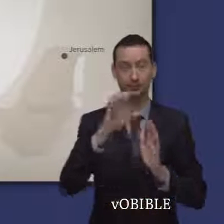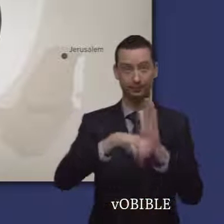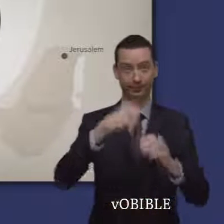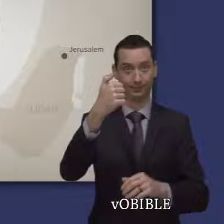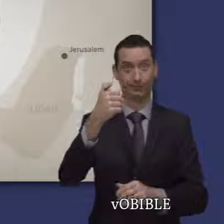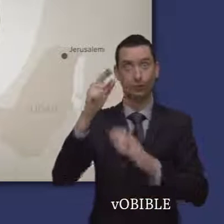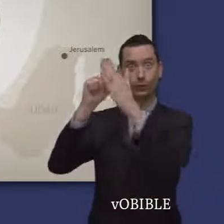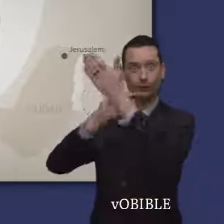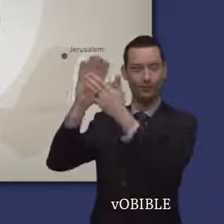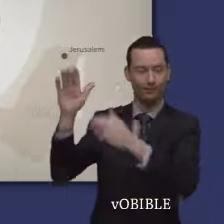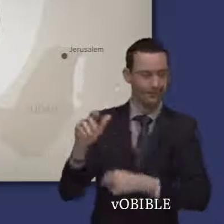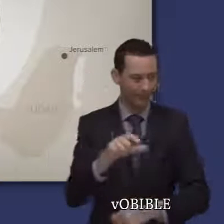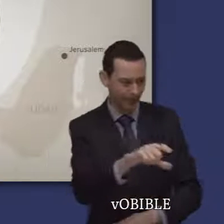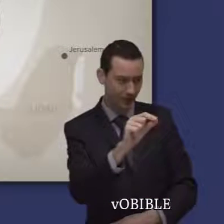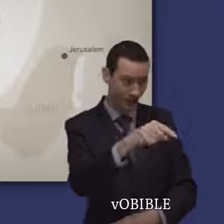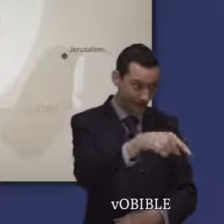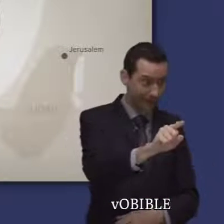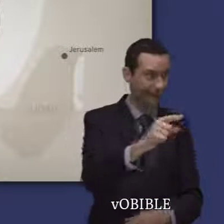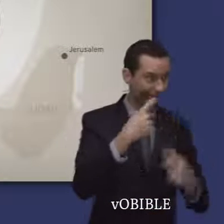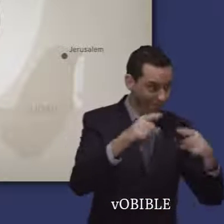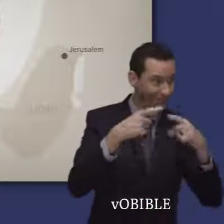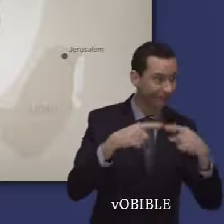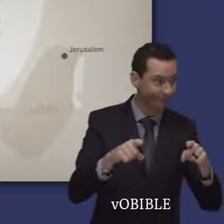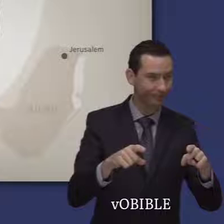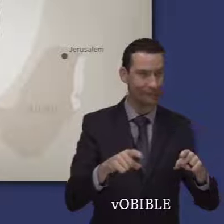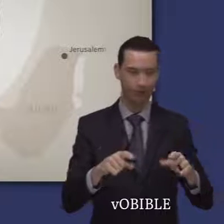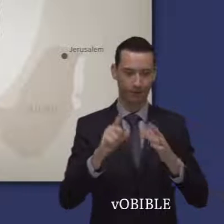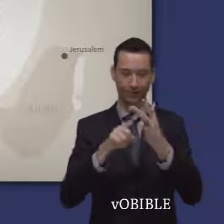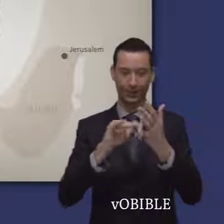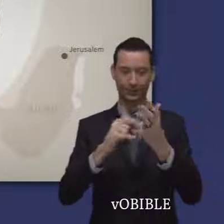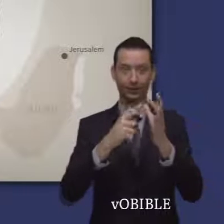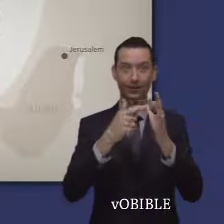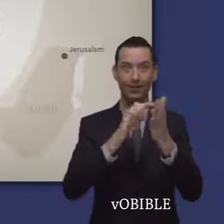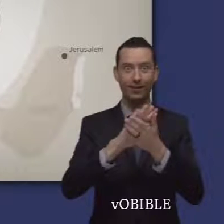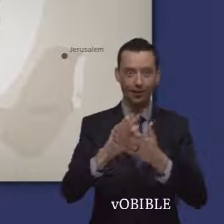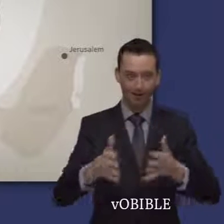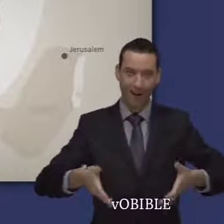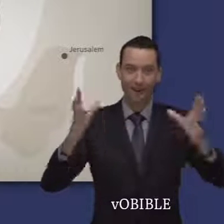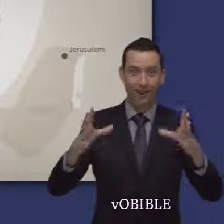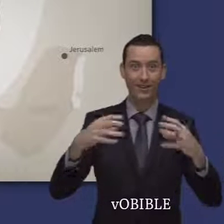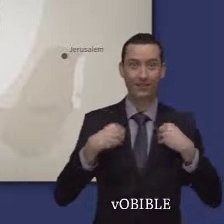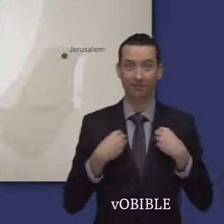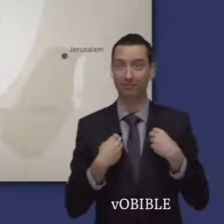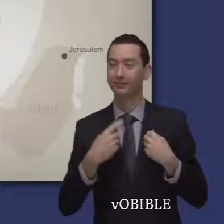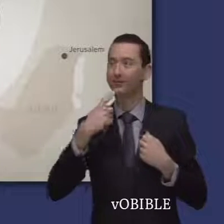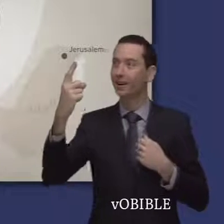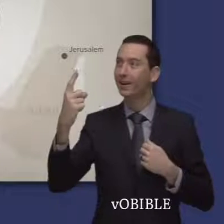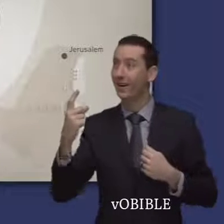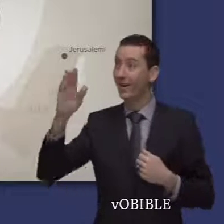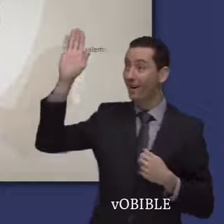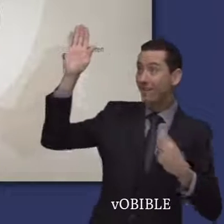6, Isaiah responds to Jehovah's invitation to be his messenger and shows his willing spirit with the